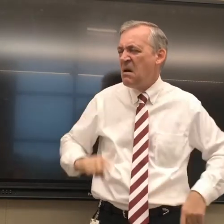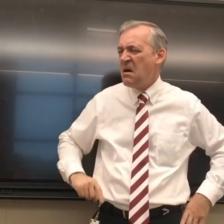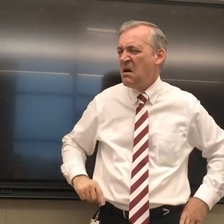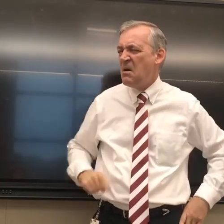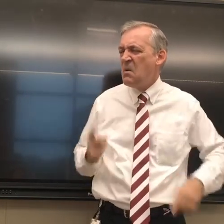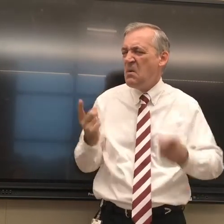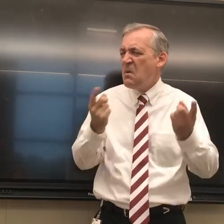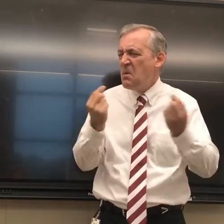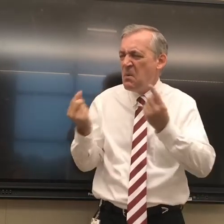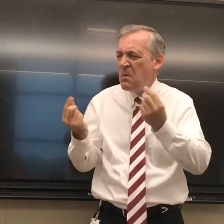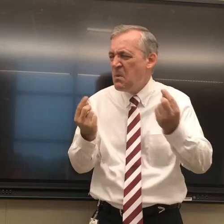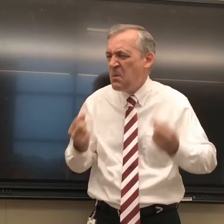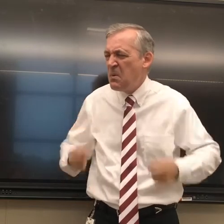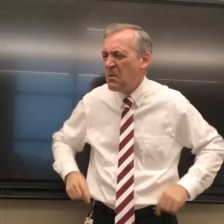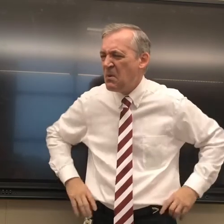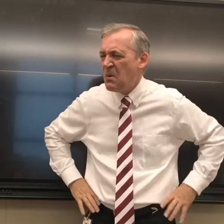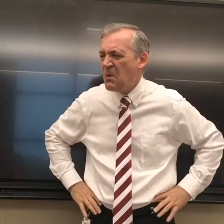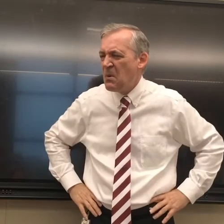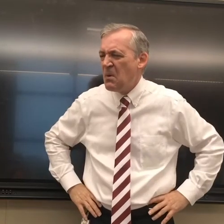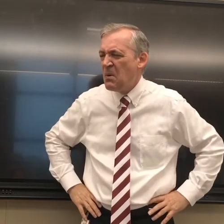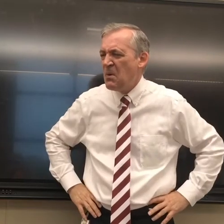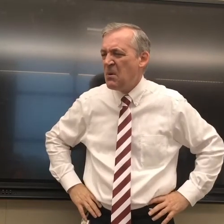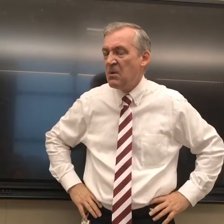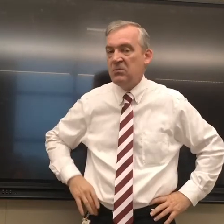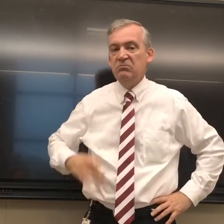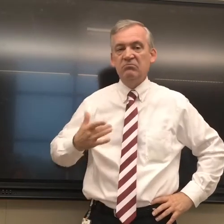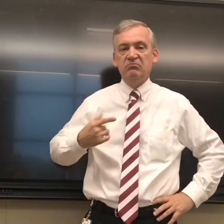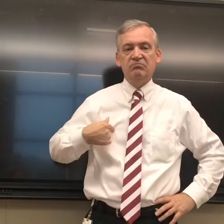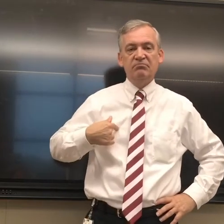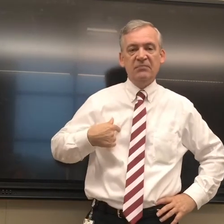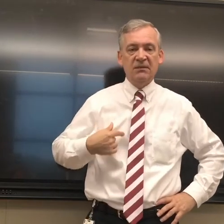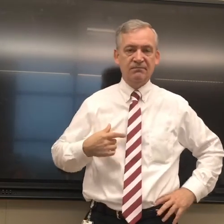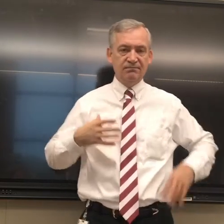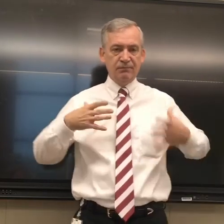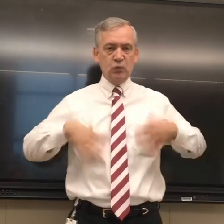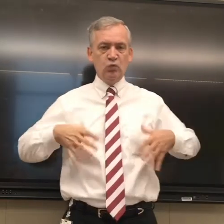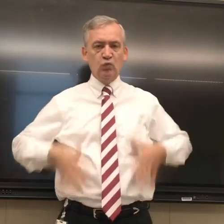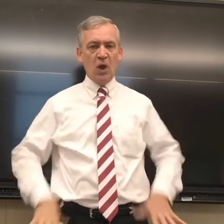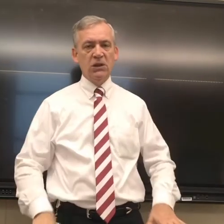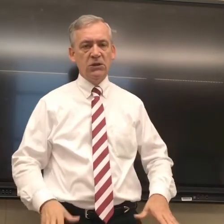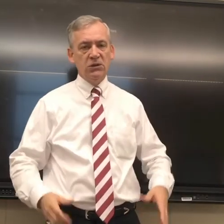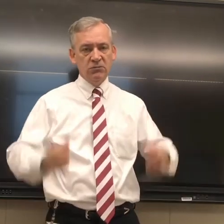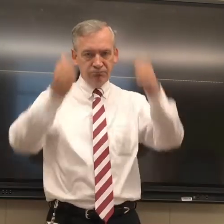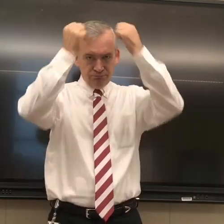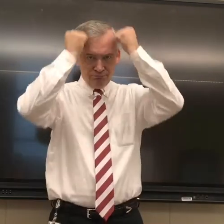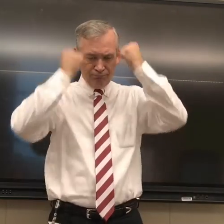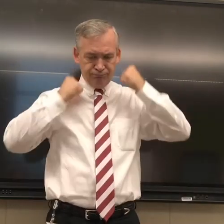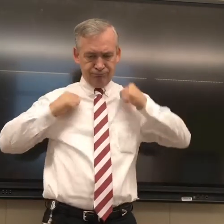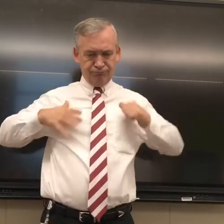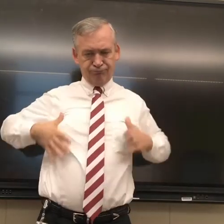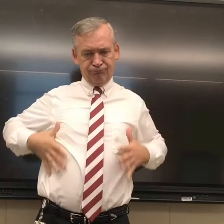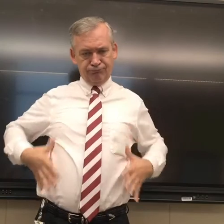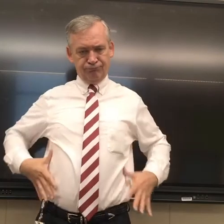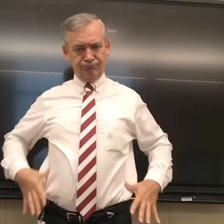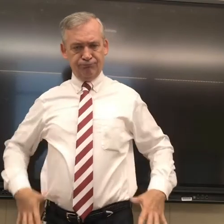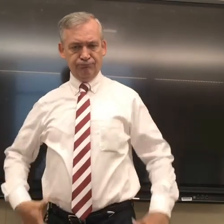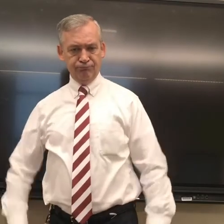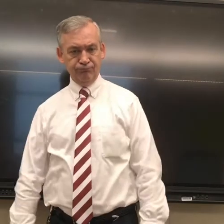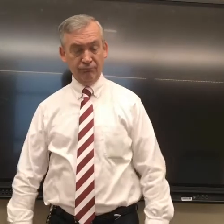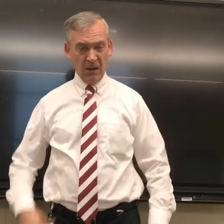gonna do? I was pulling my dress over my head. Until now, I had not thought of going out. Just come on,